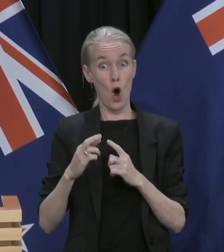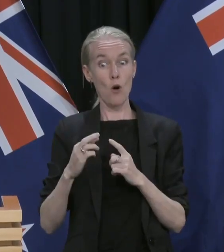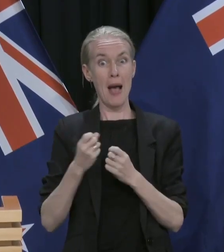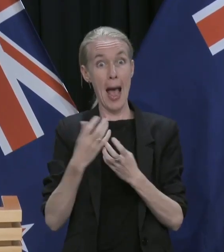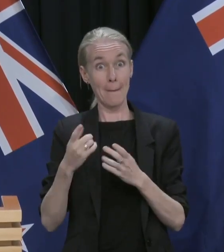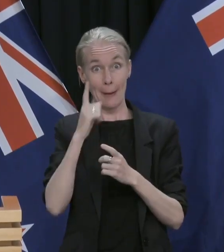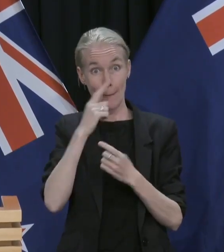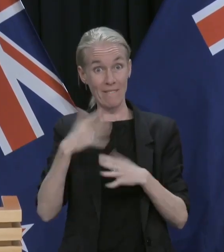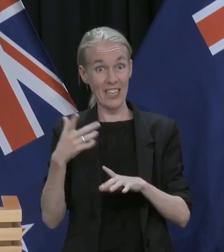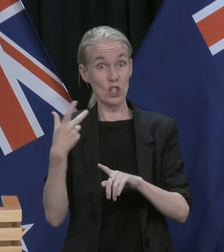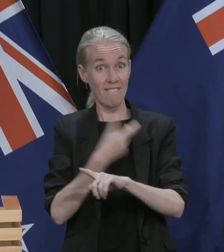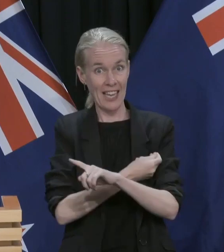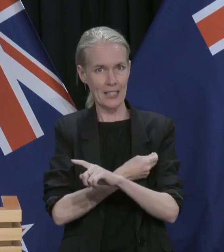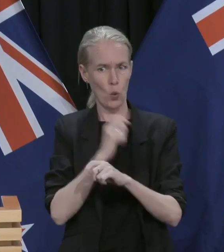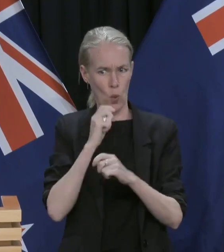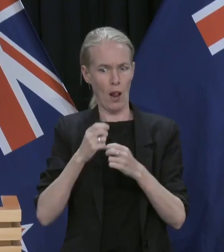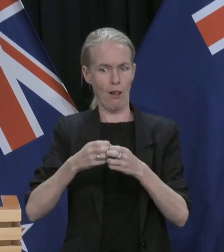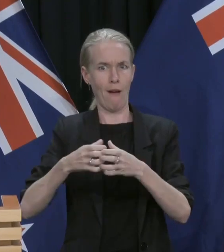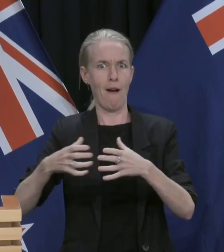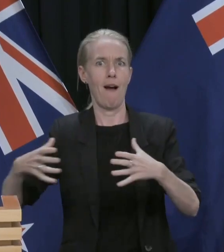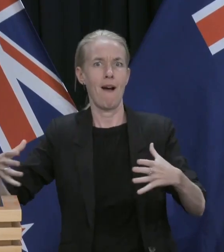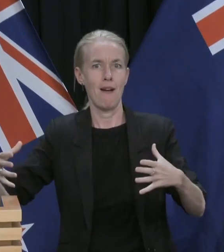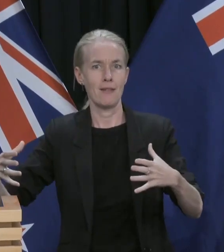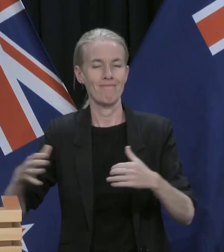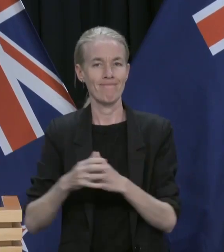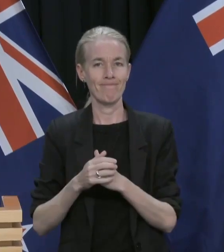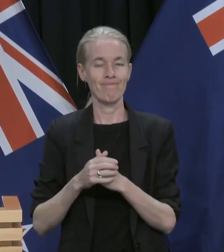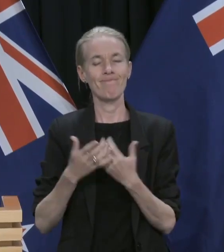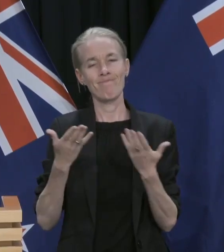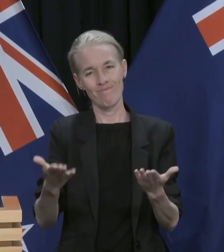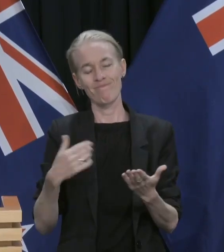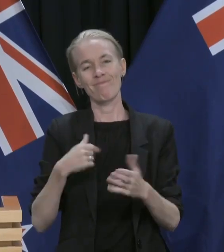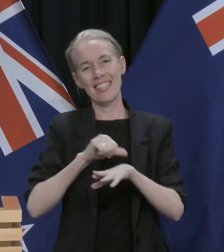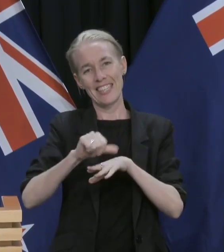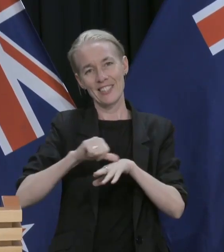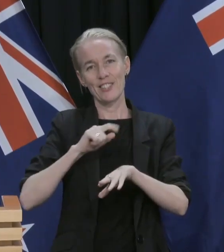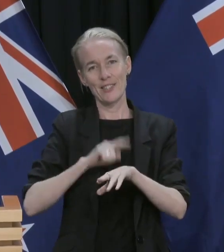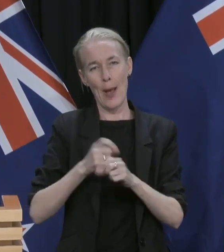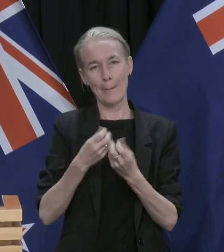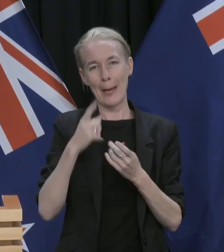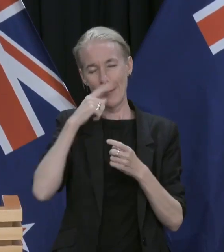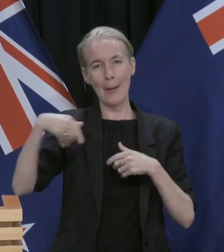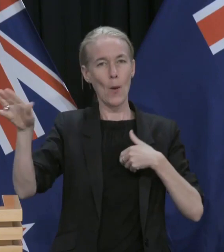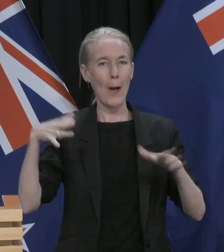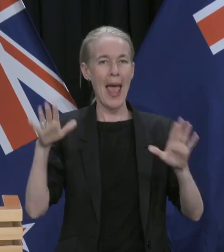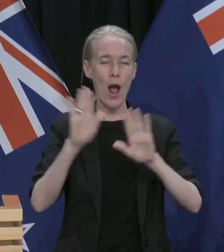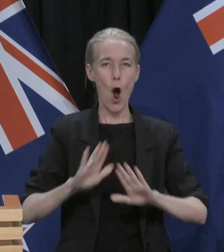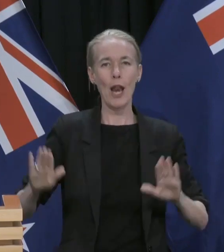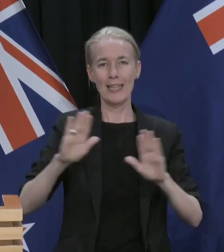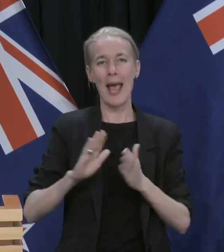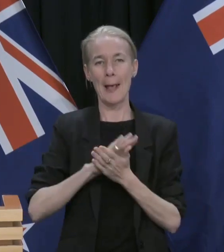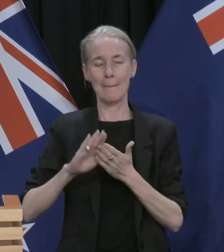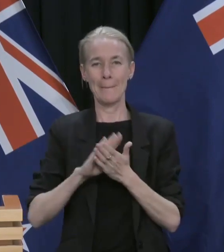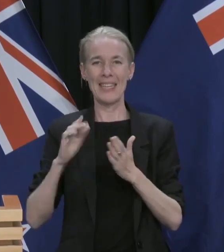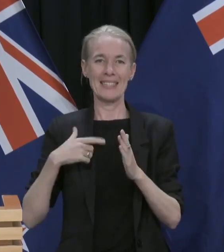over coming weeks. As we expected, the numbers did dip over the Easter period, and as both vaccinators